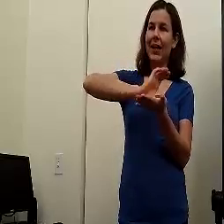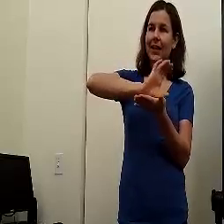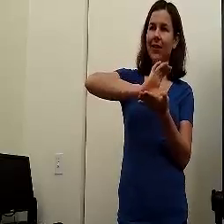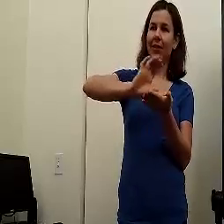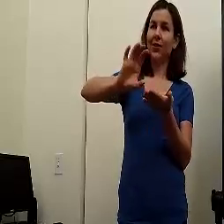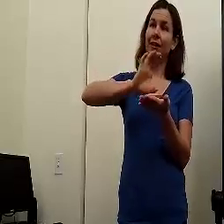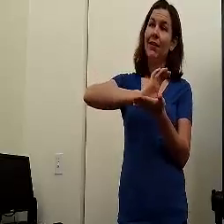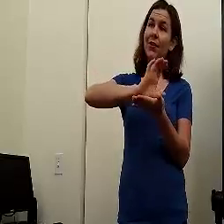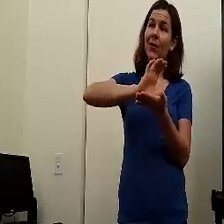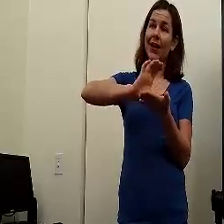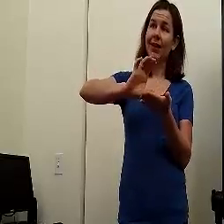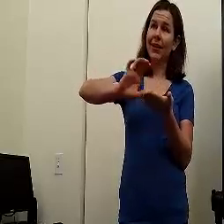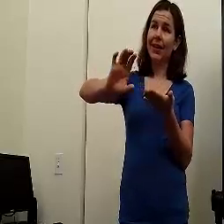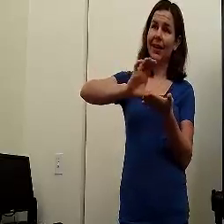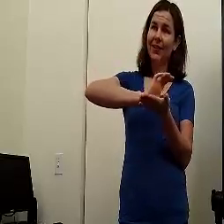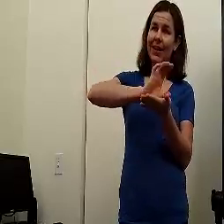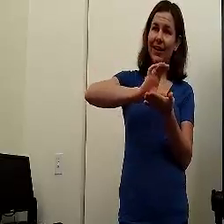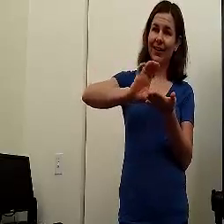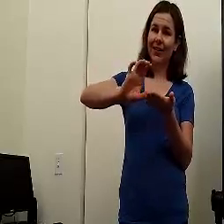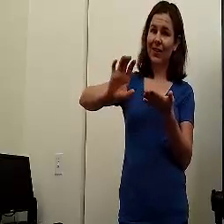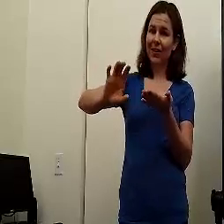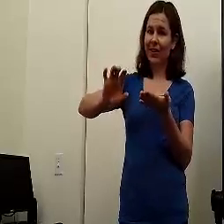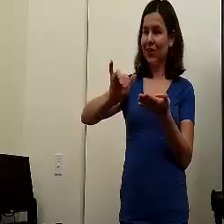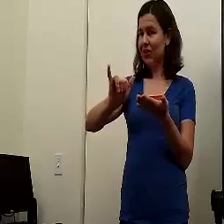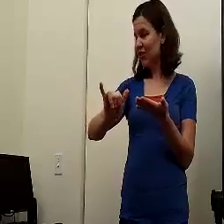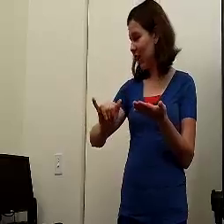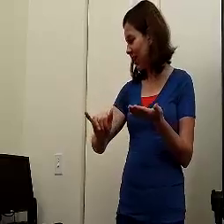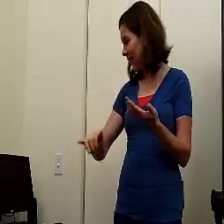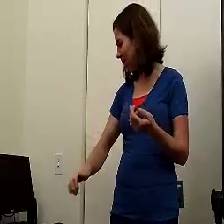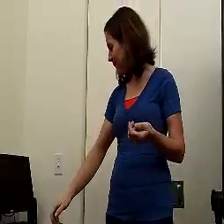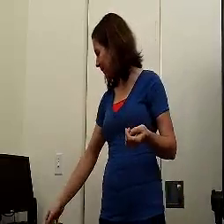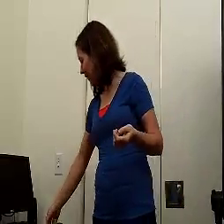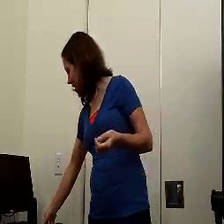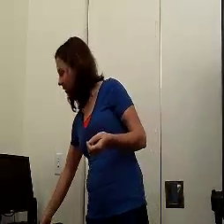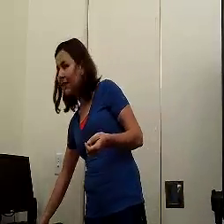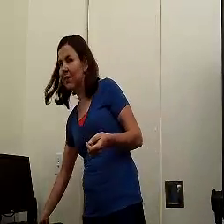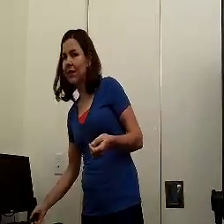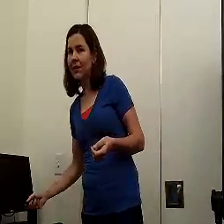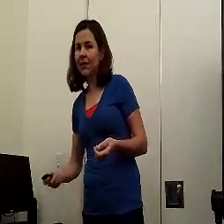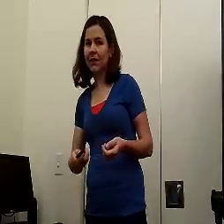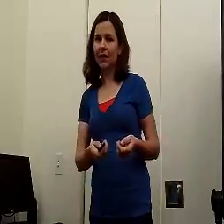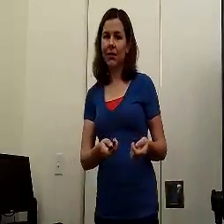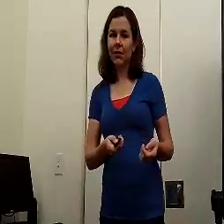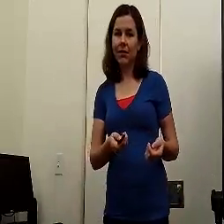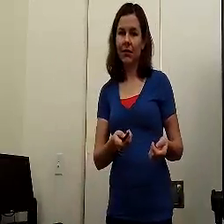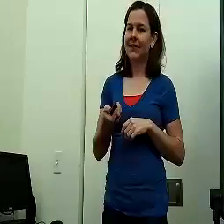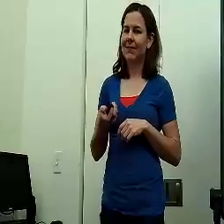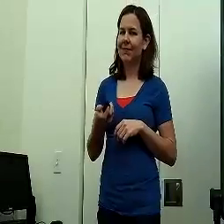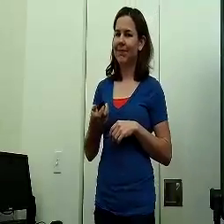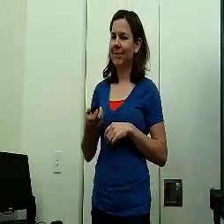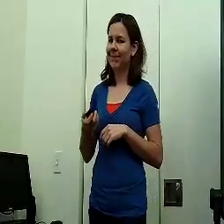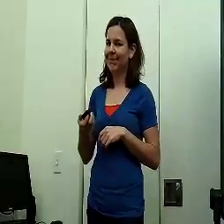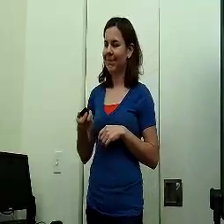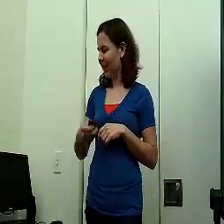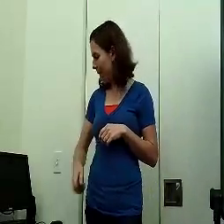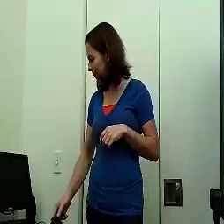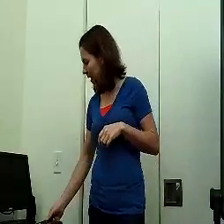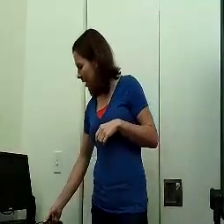writing. So it goes left to right, like you're writing. Chalky? Chalky. What is that description? Okay.